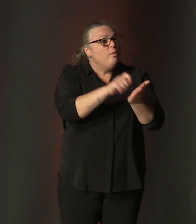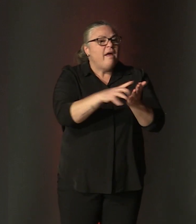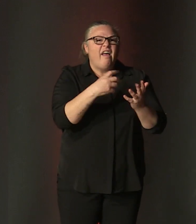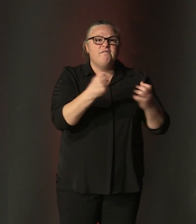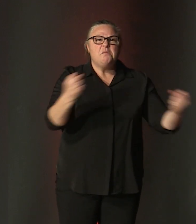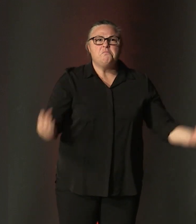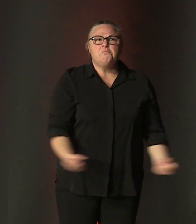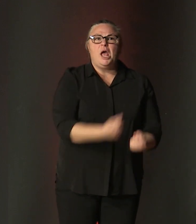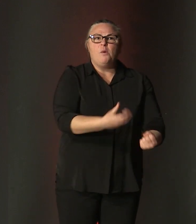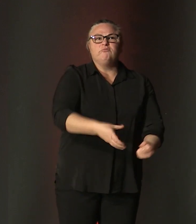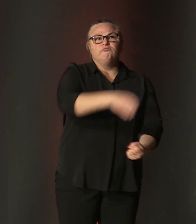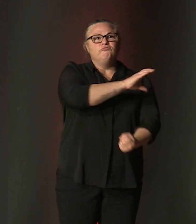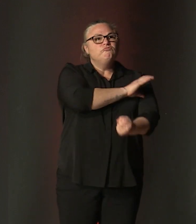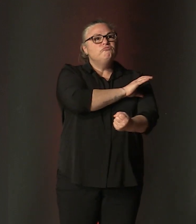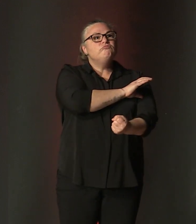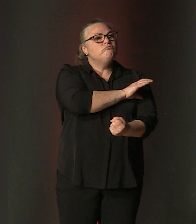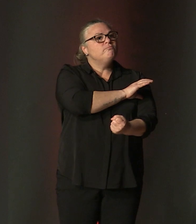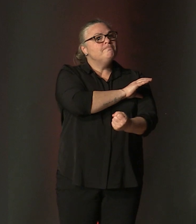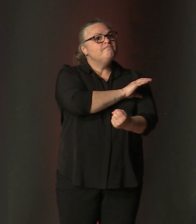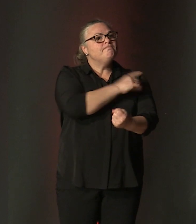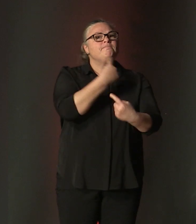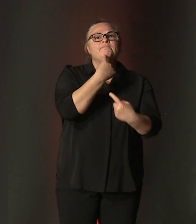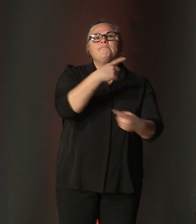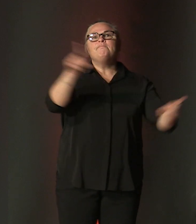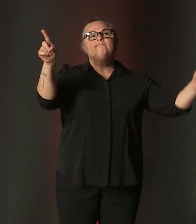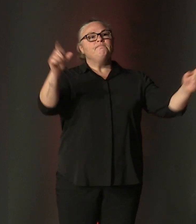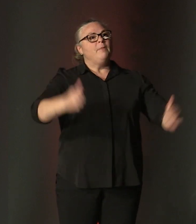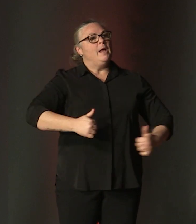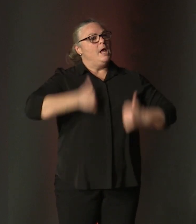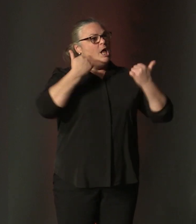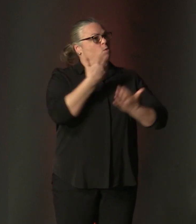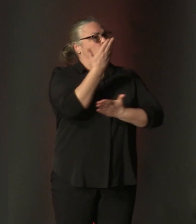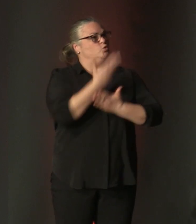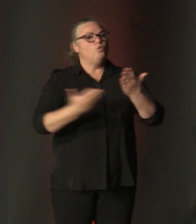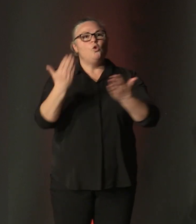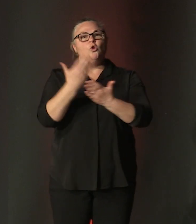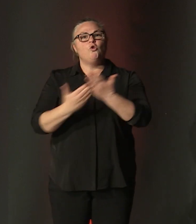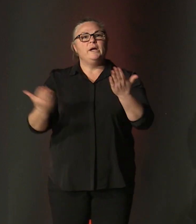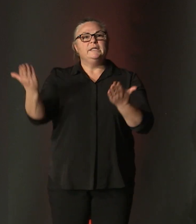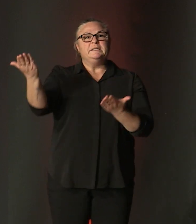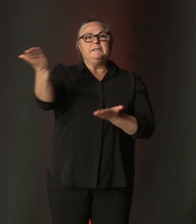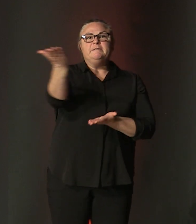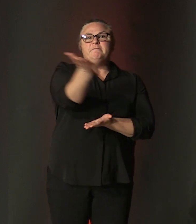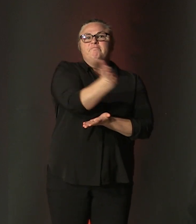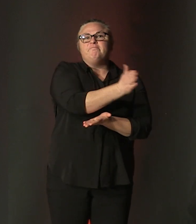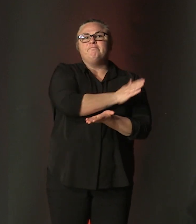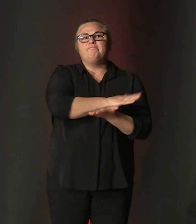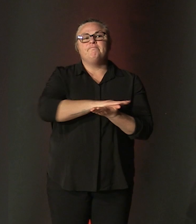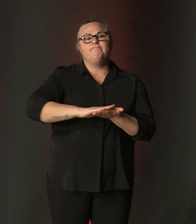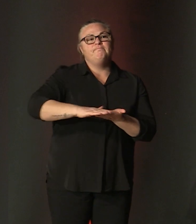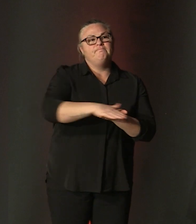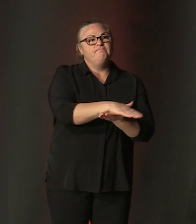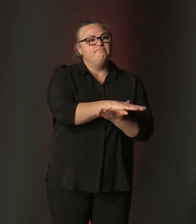power-wielding genre, declared our stories erased, null,